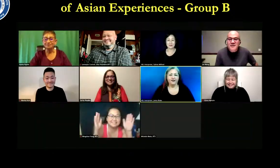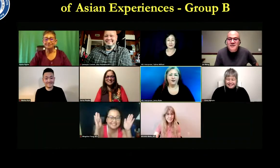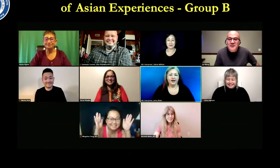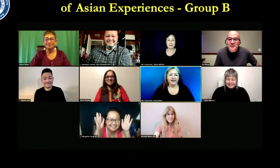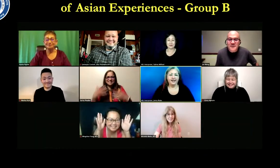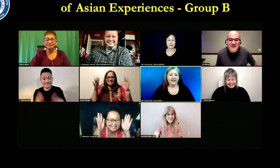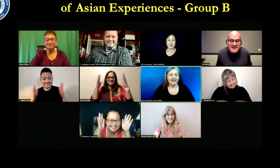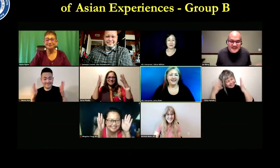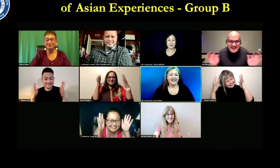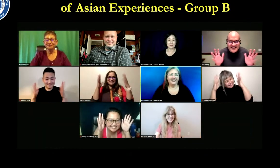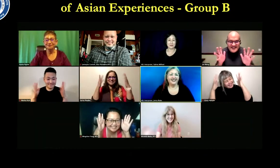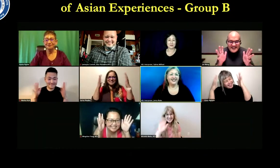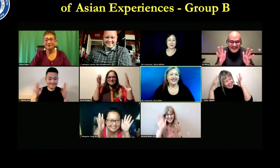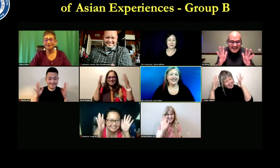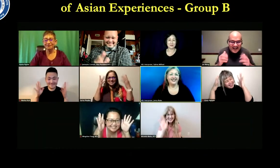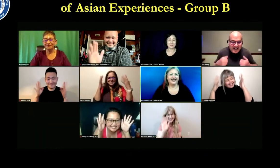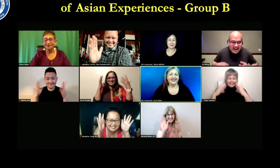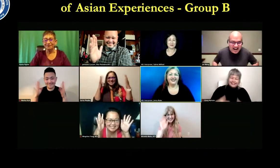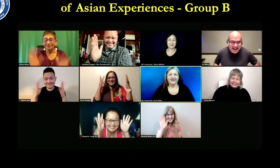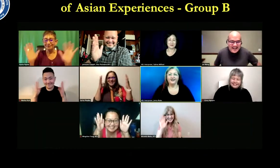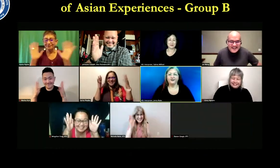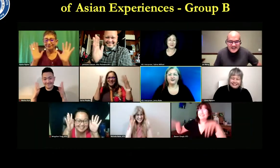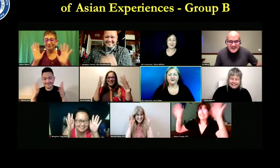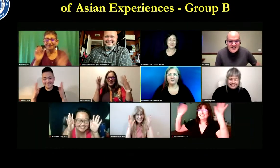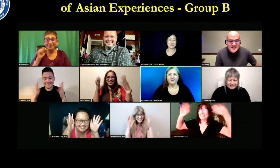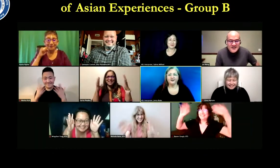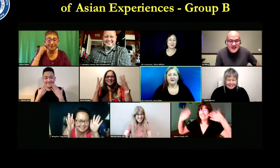Let's see everybody.